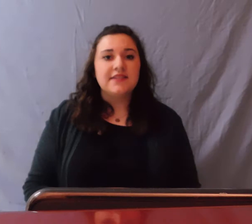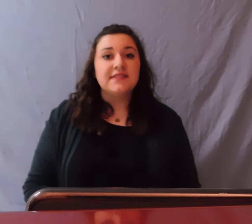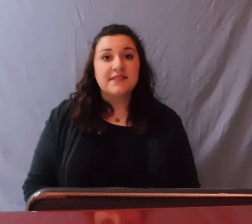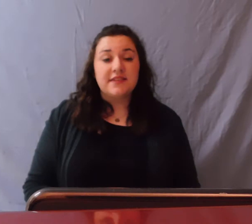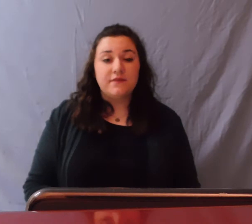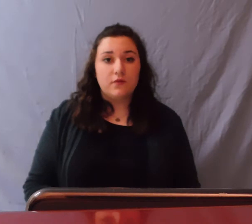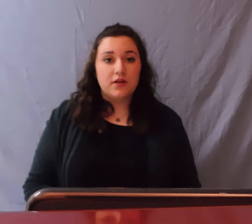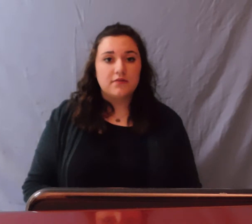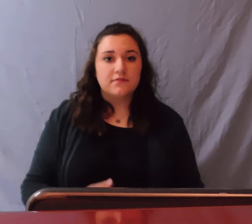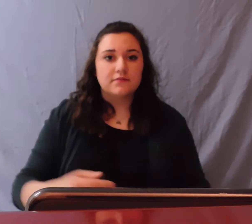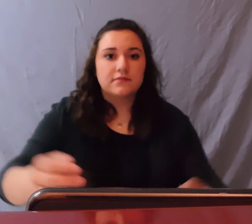1964.